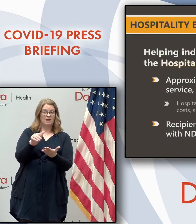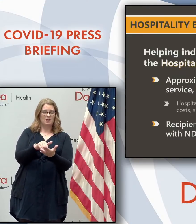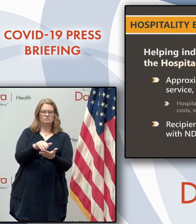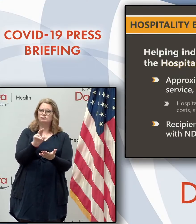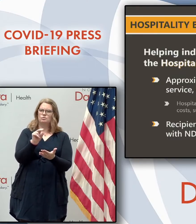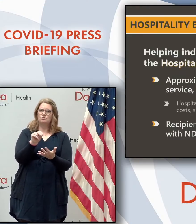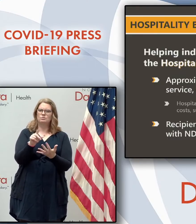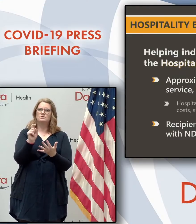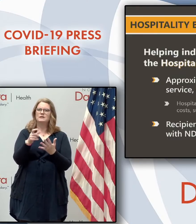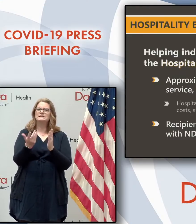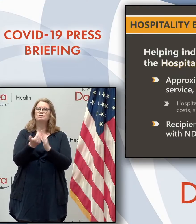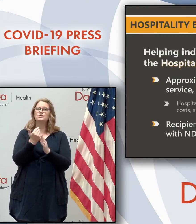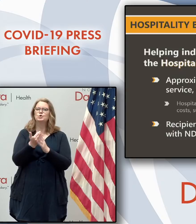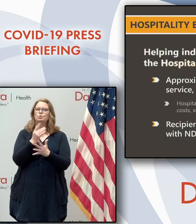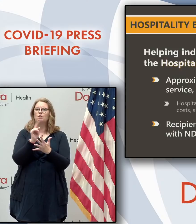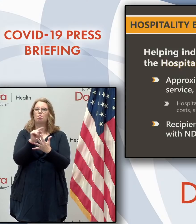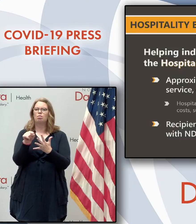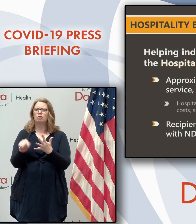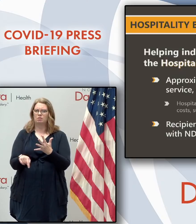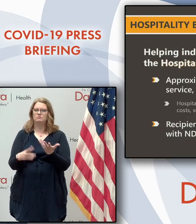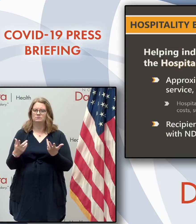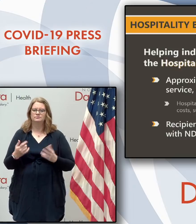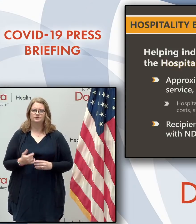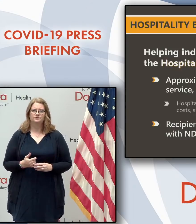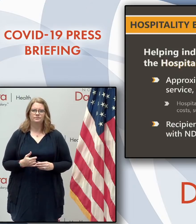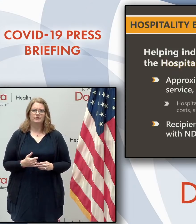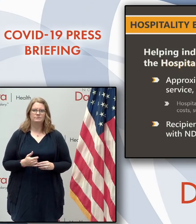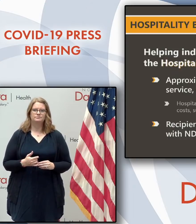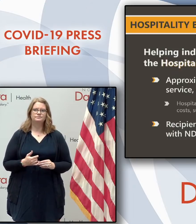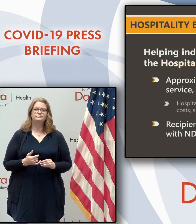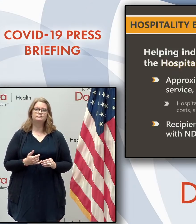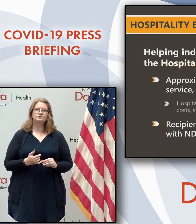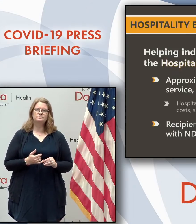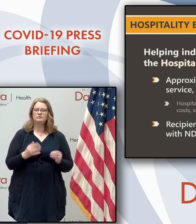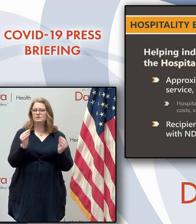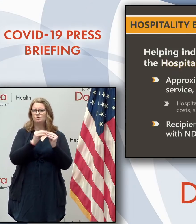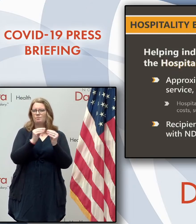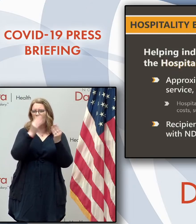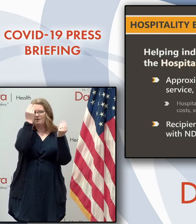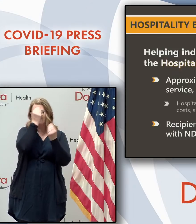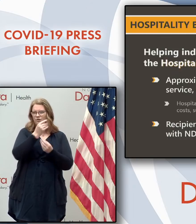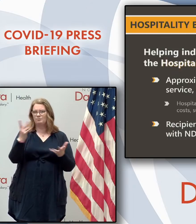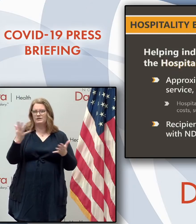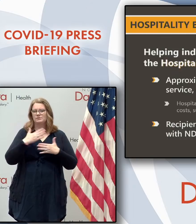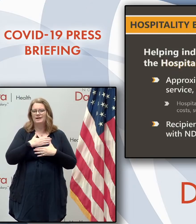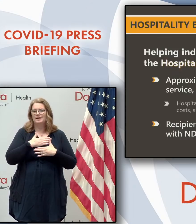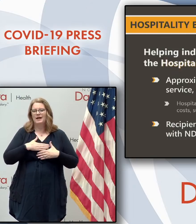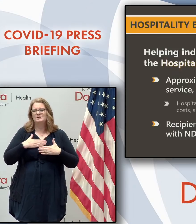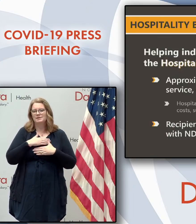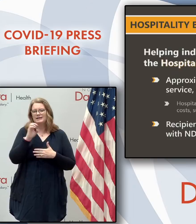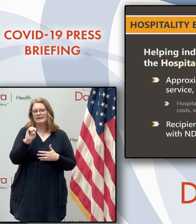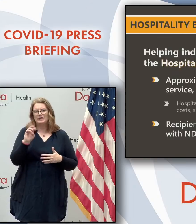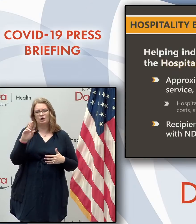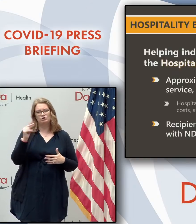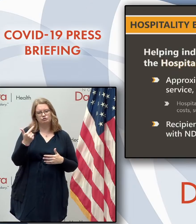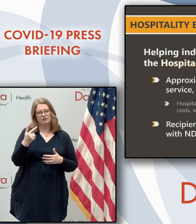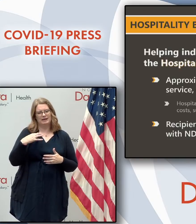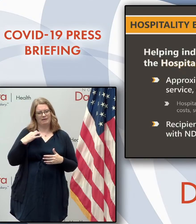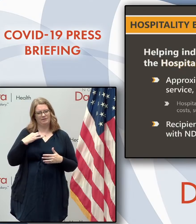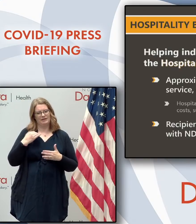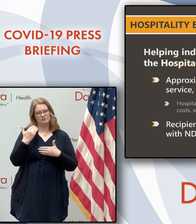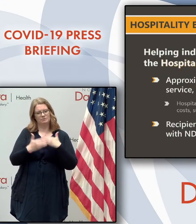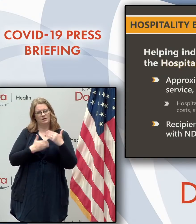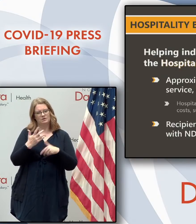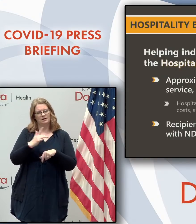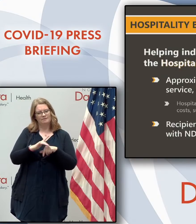approved in the first round, they could be eligible expenses for the second. Again, more information about the hospitality ERG application process